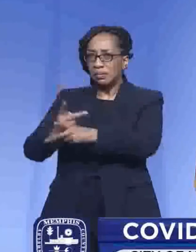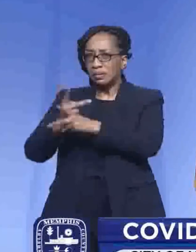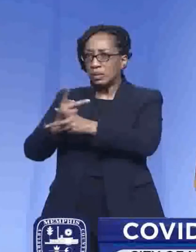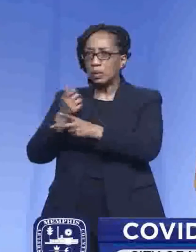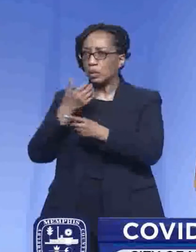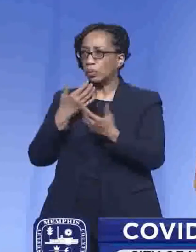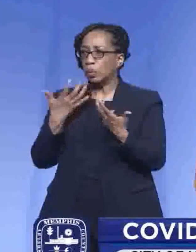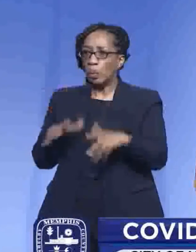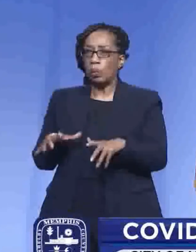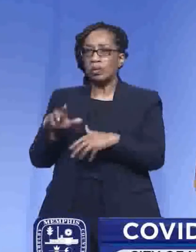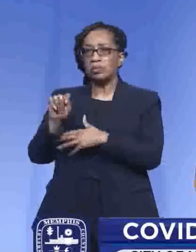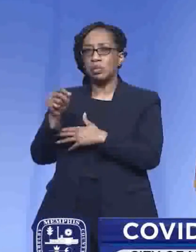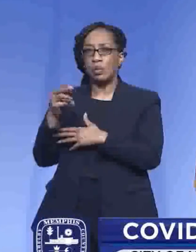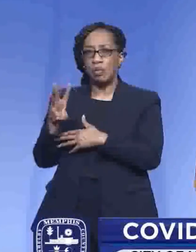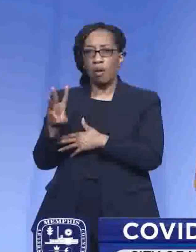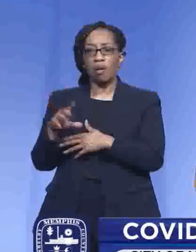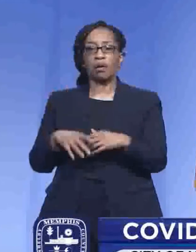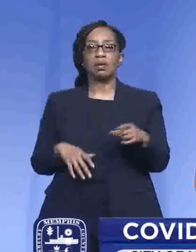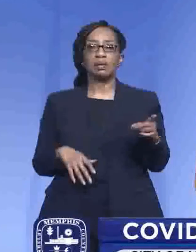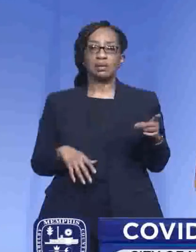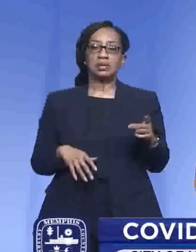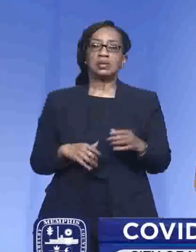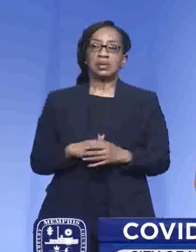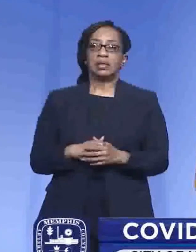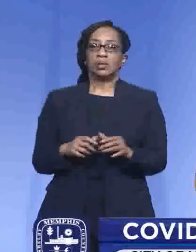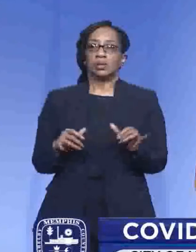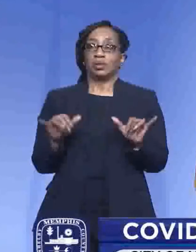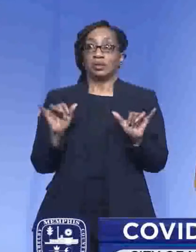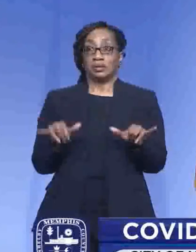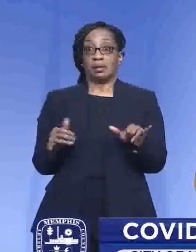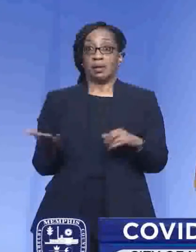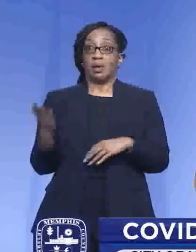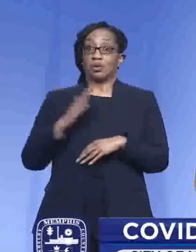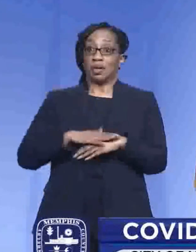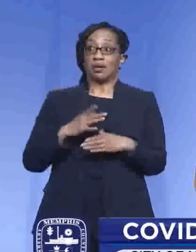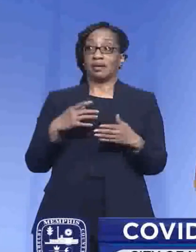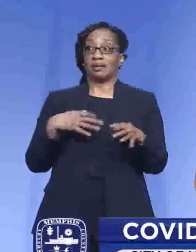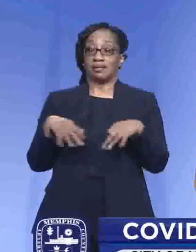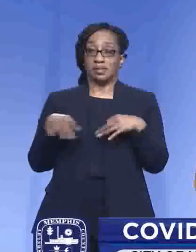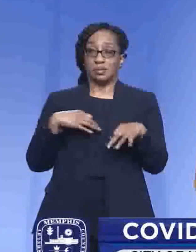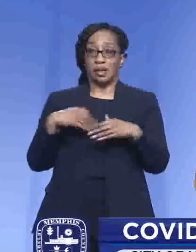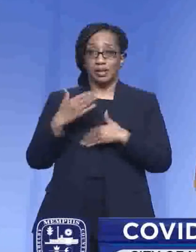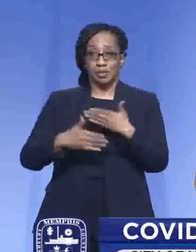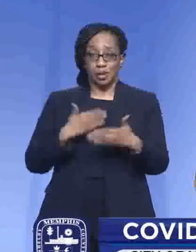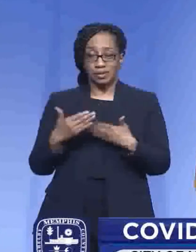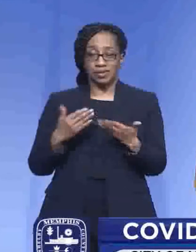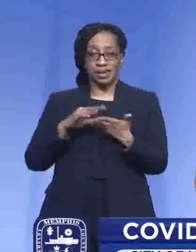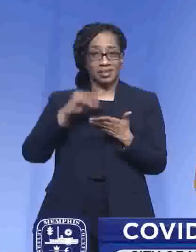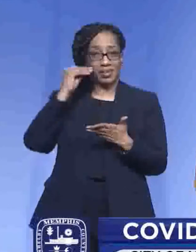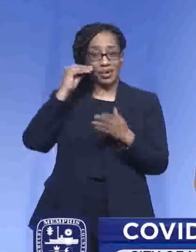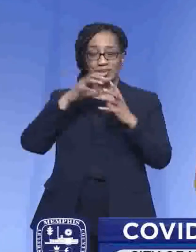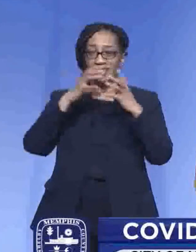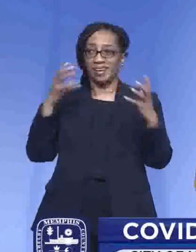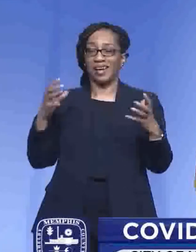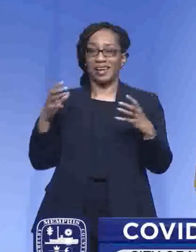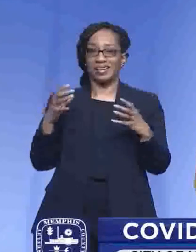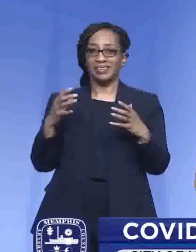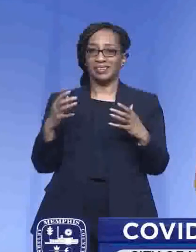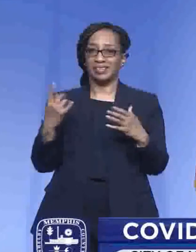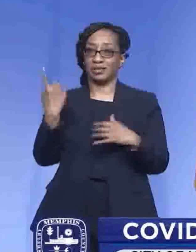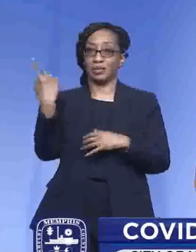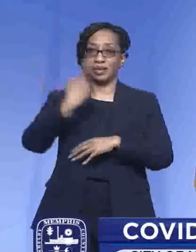did not. And again, we could stand here all day and talk about the process, and I've learned much more about it in the last 24 hours. But